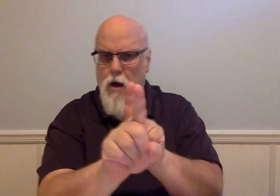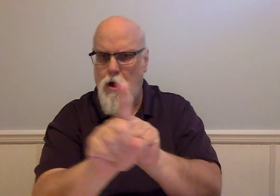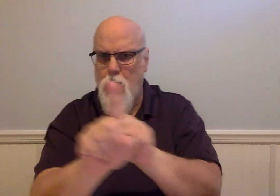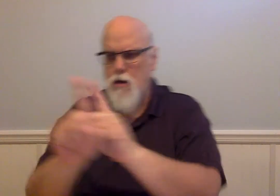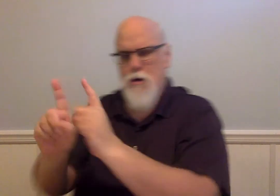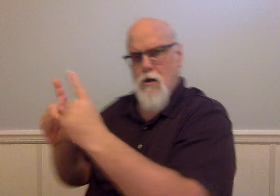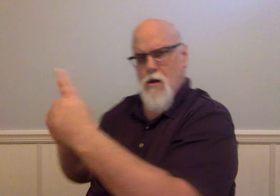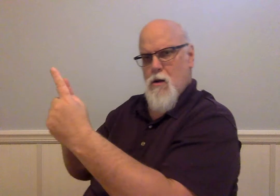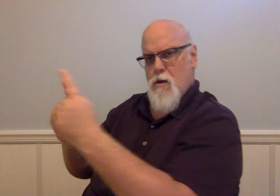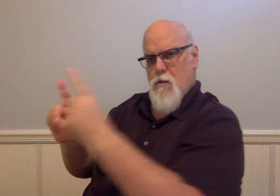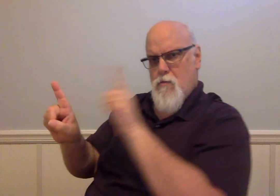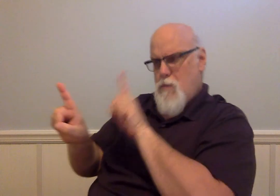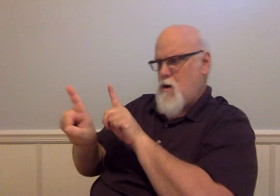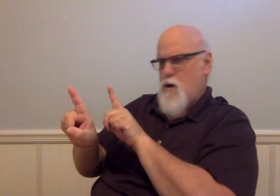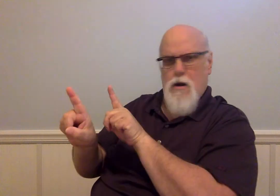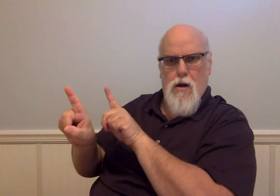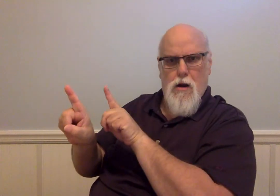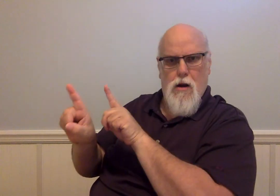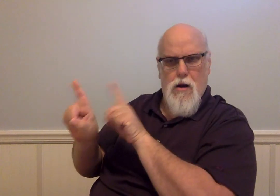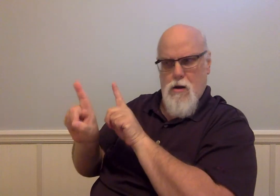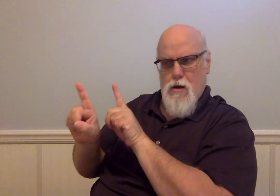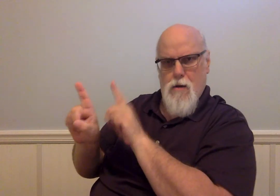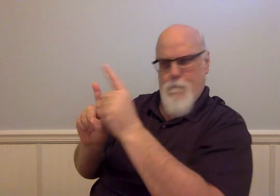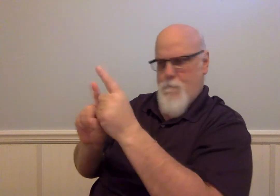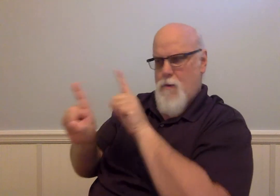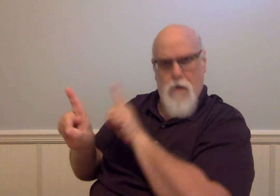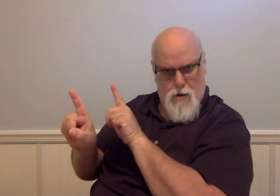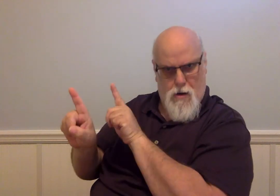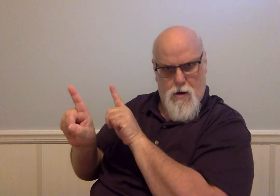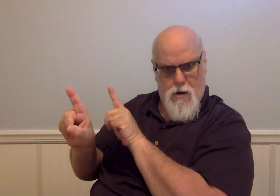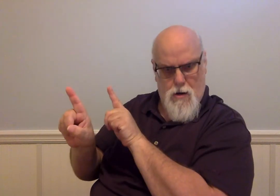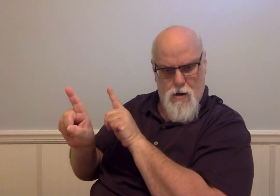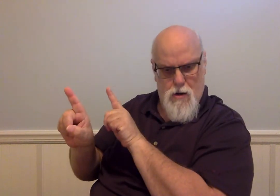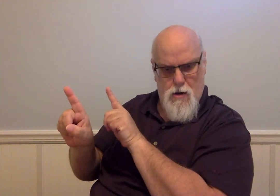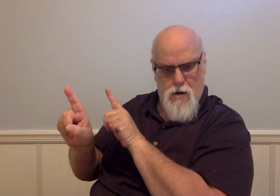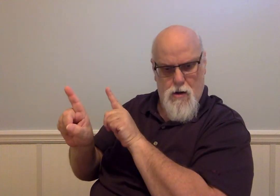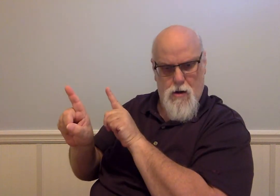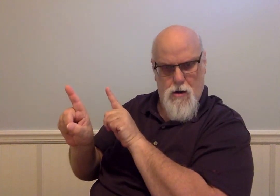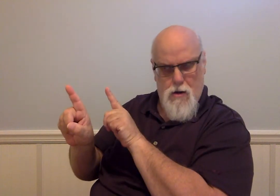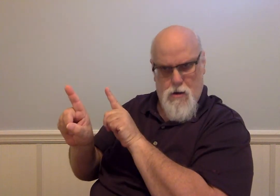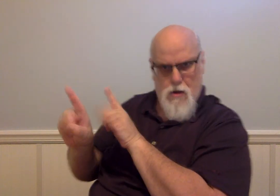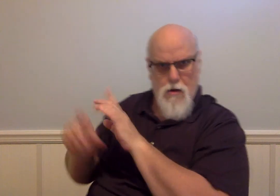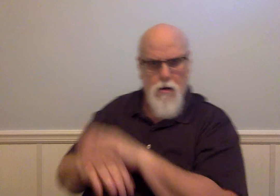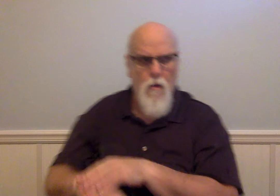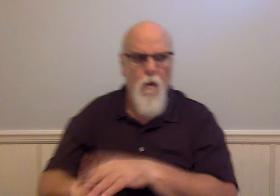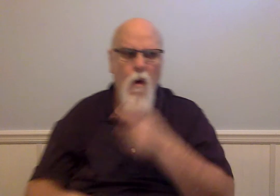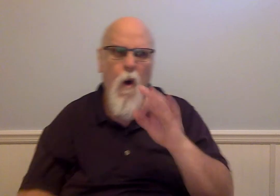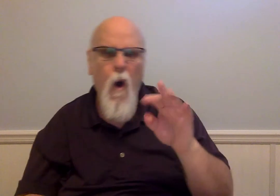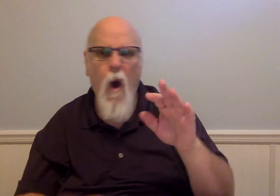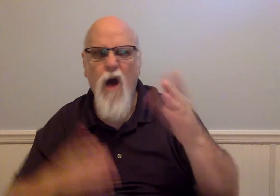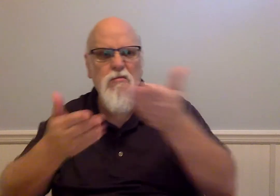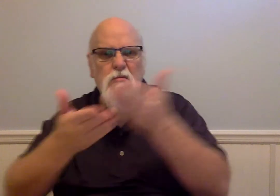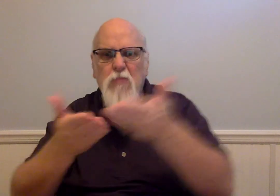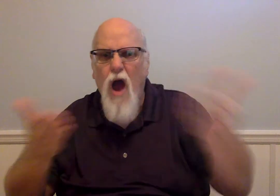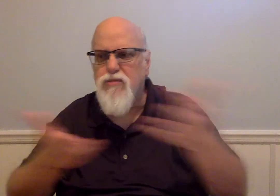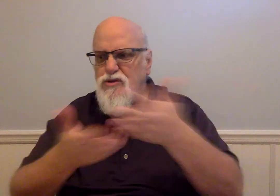and they're behind you, you're going to use the classifier like this, because that signifies people. Or